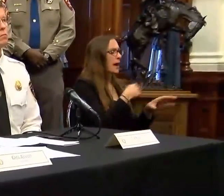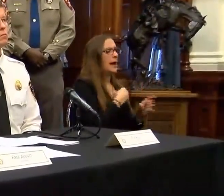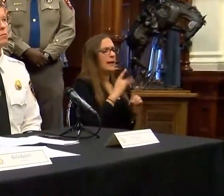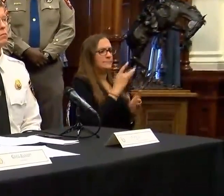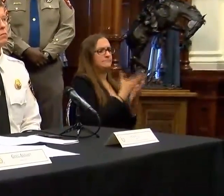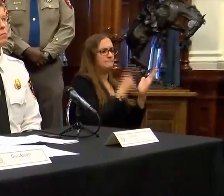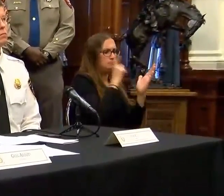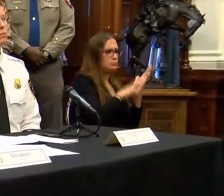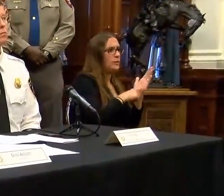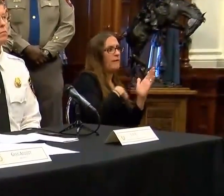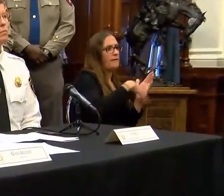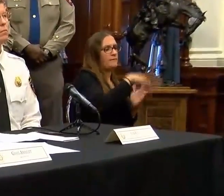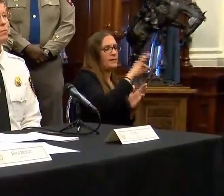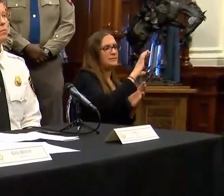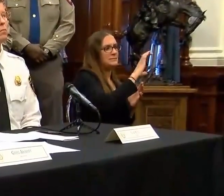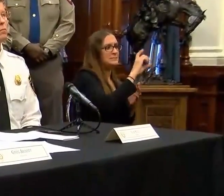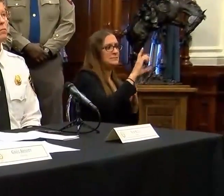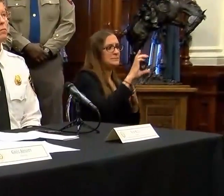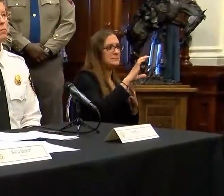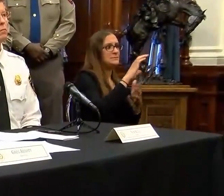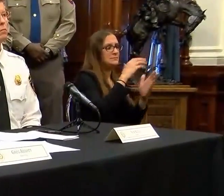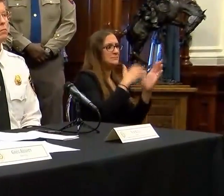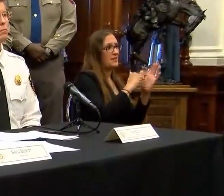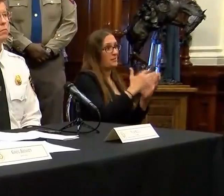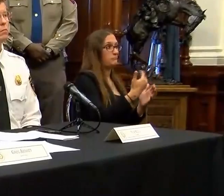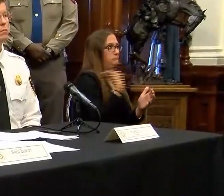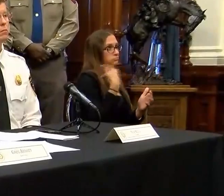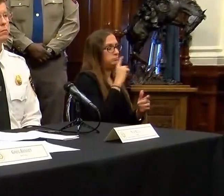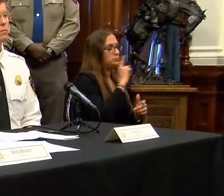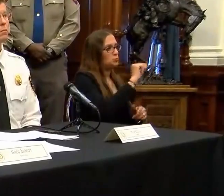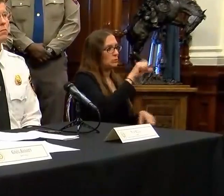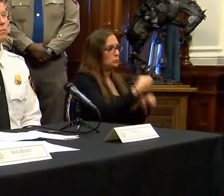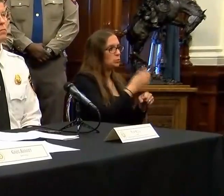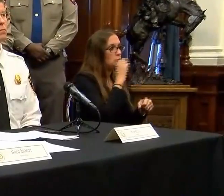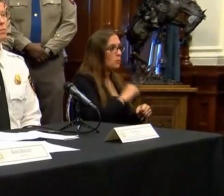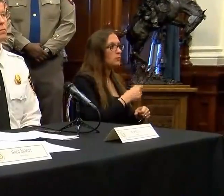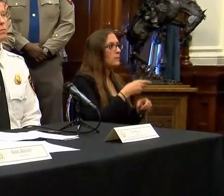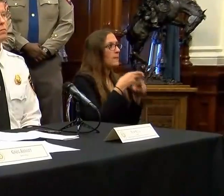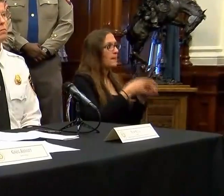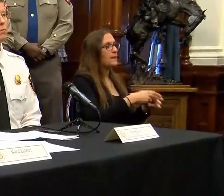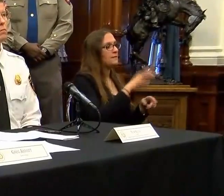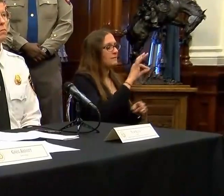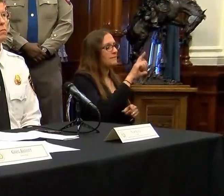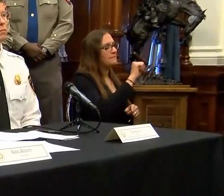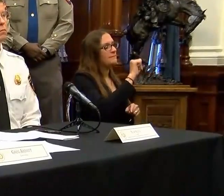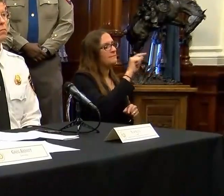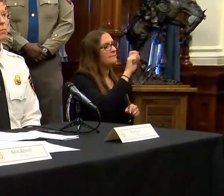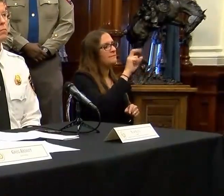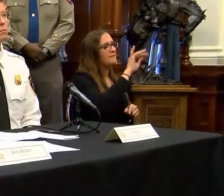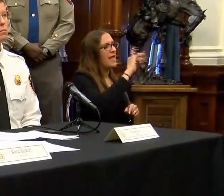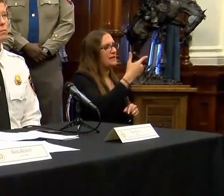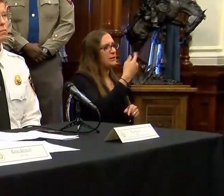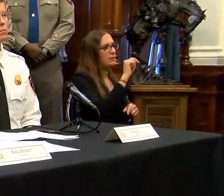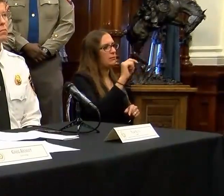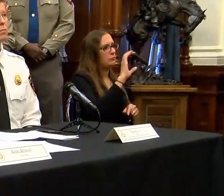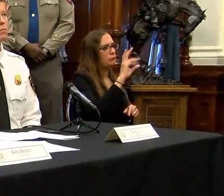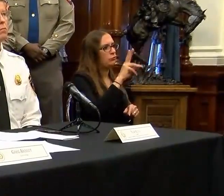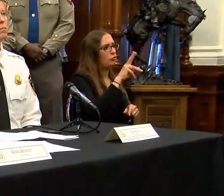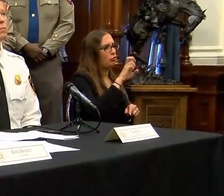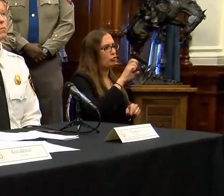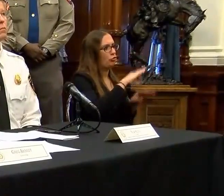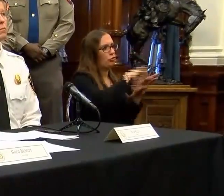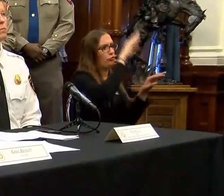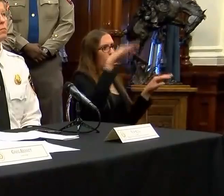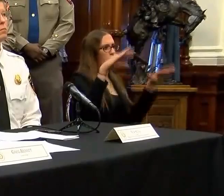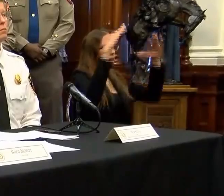research and came across a CDC study that dates back almost 20 years now called Flattening the Curve. Is that what we're doing? And can you